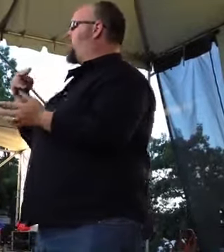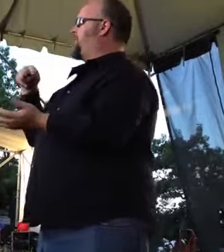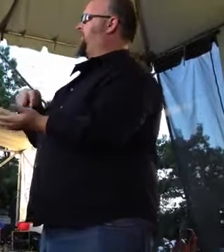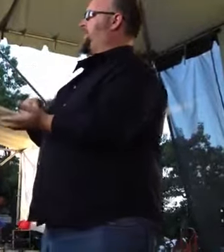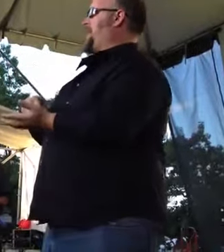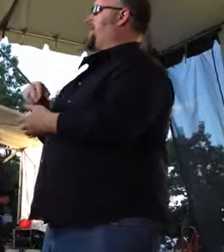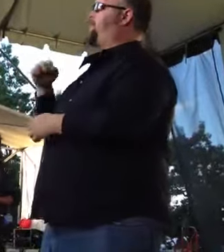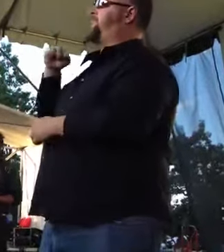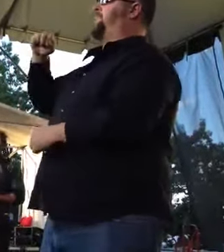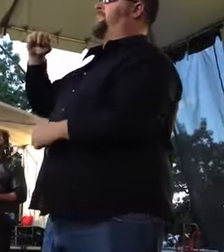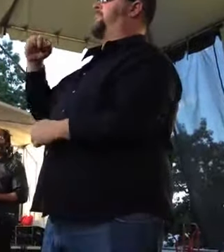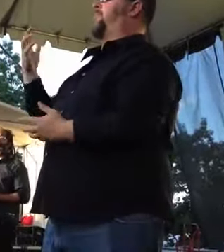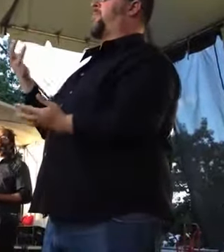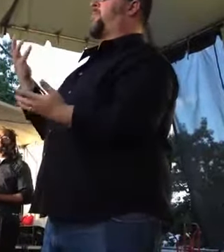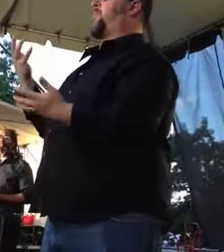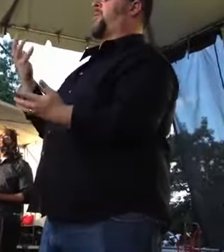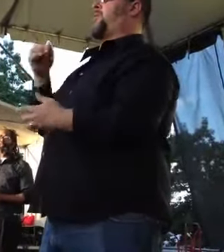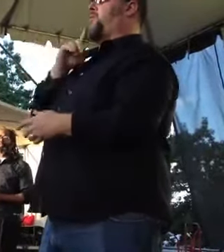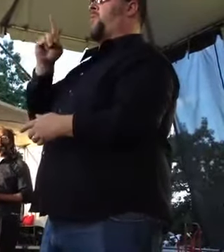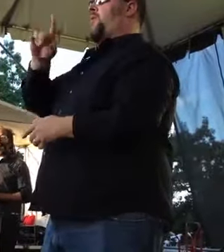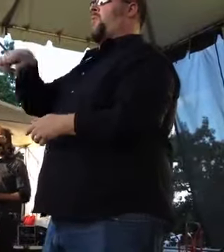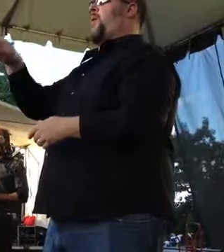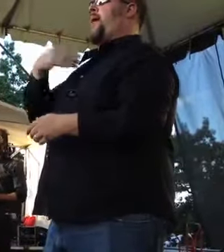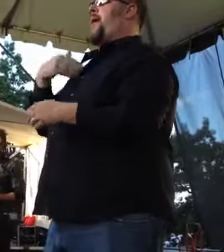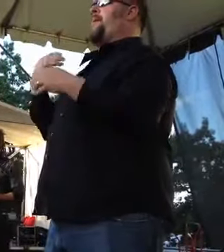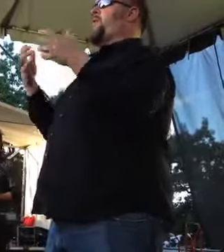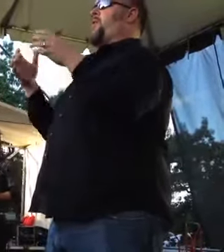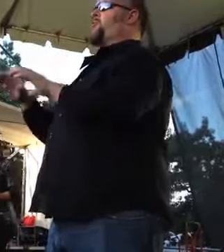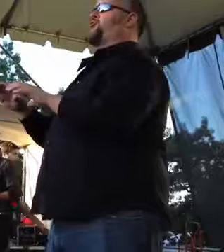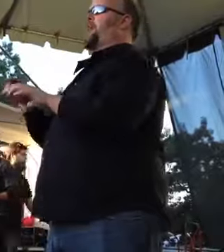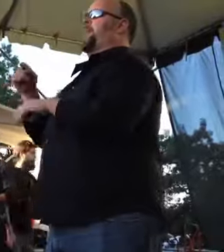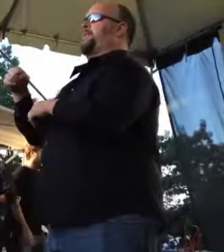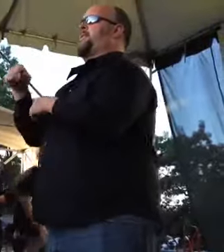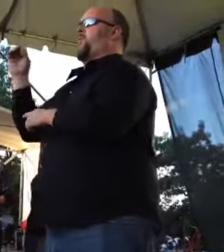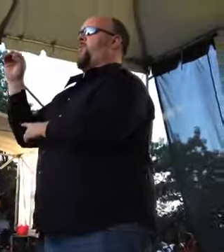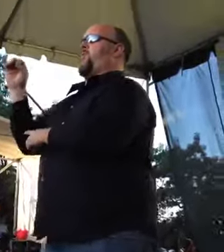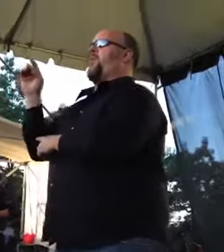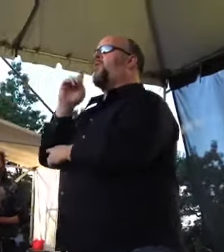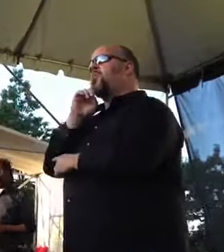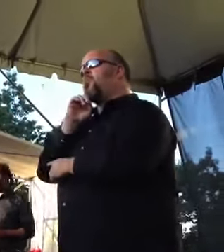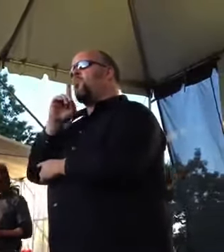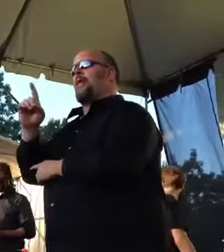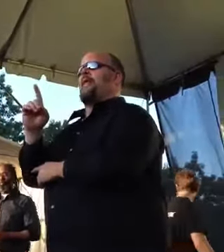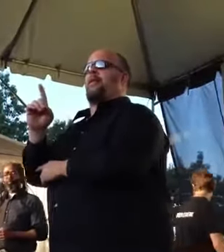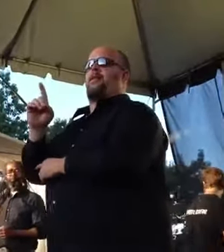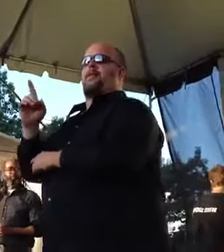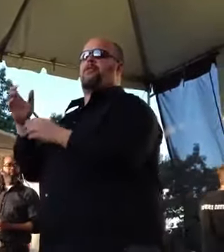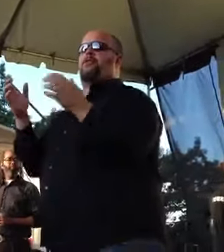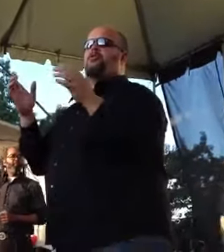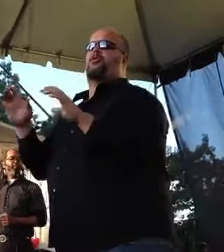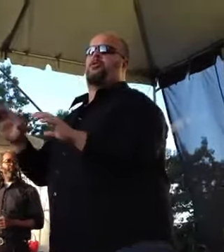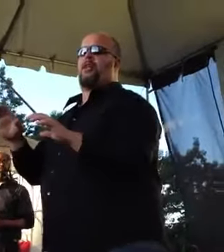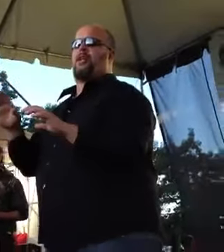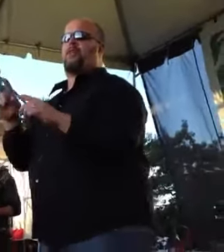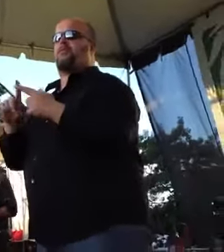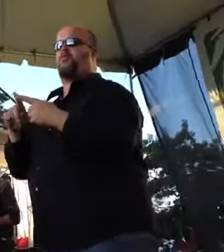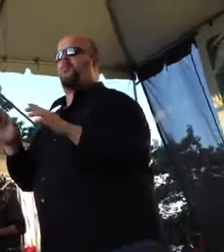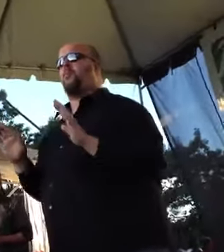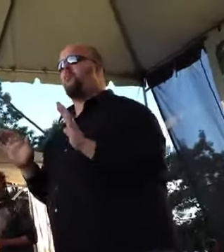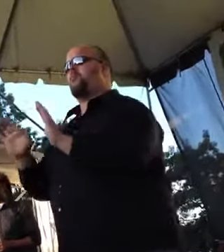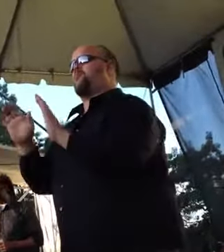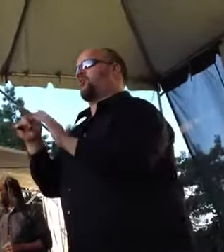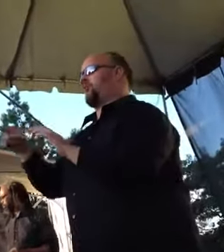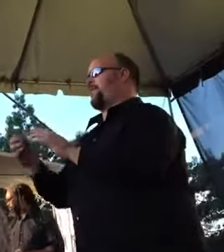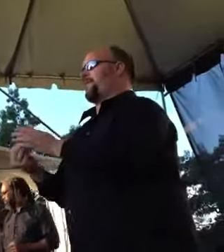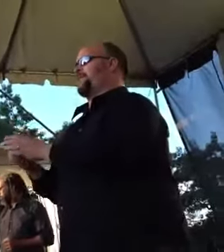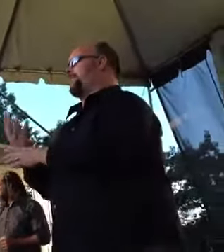this world, what you got to do, because you have a real opportunity here in Oregon. You have a real opportunity to like push this cannabis thing to the